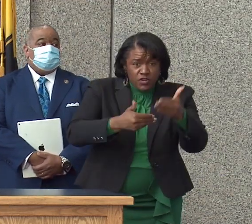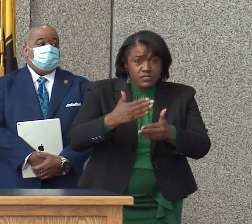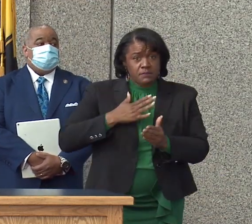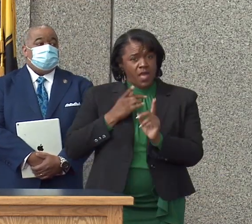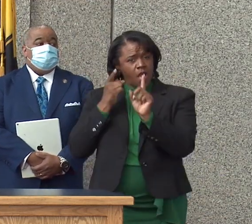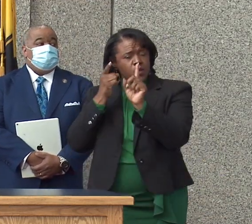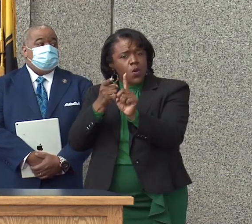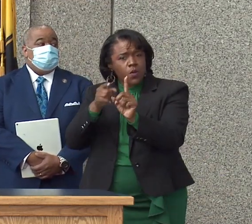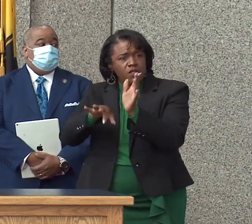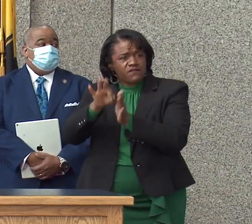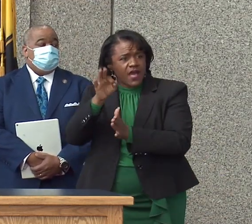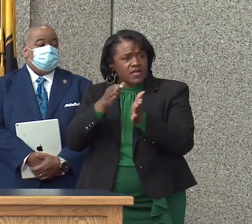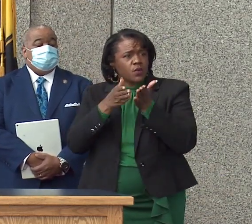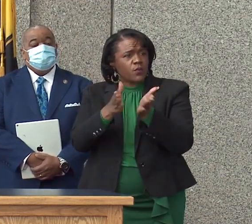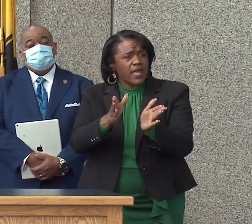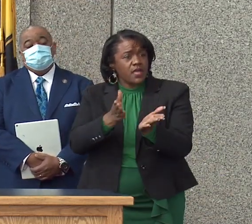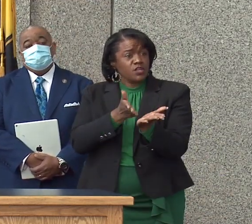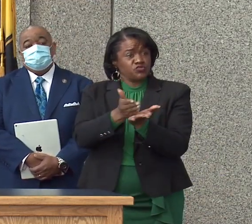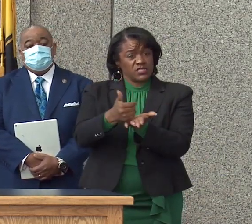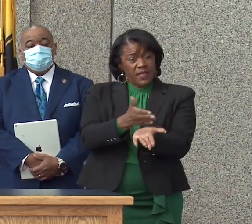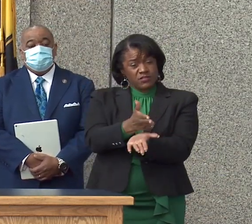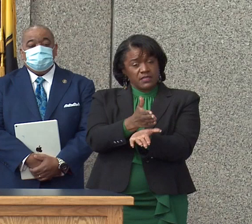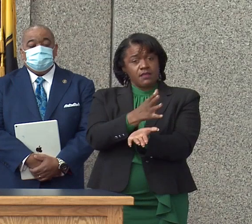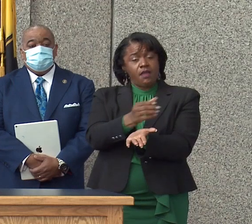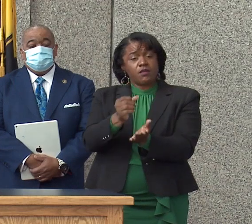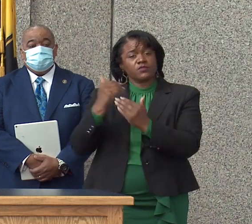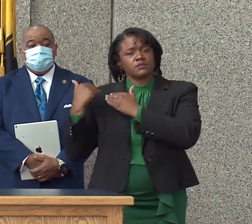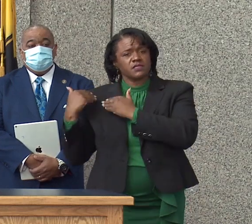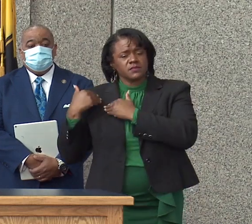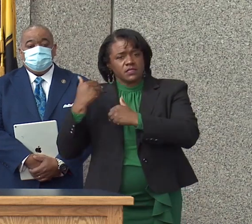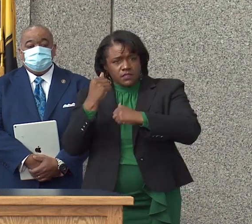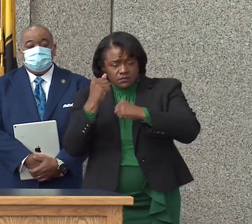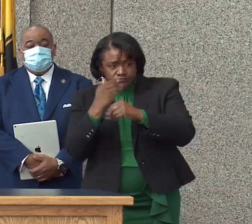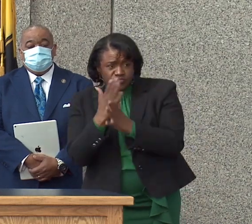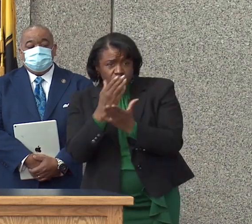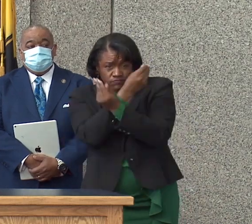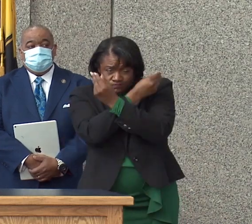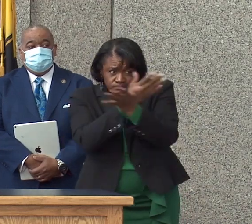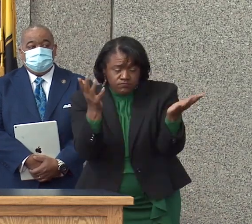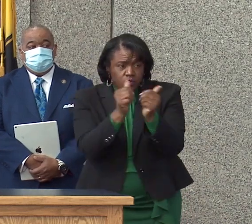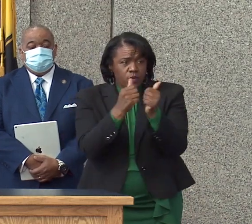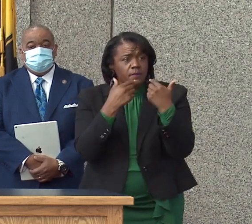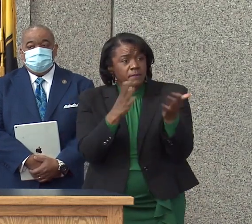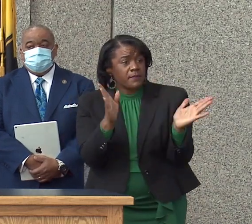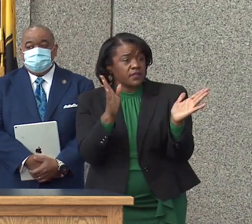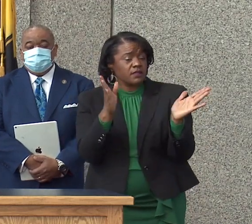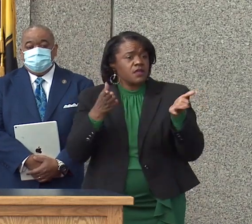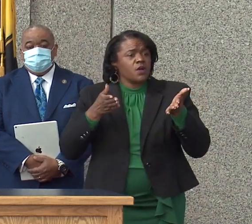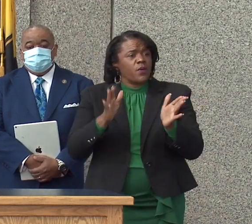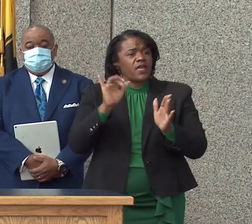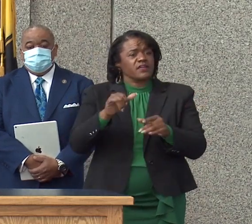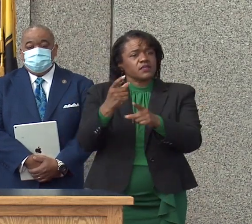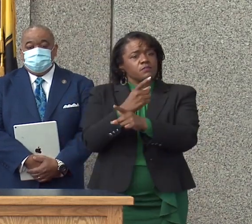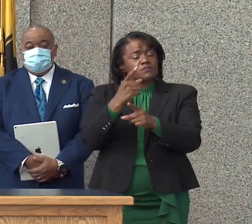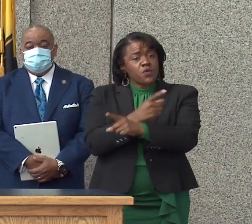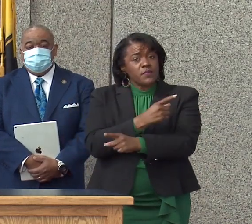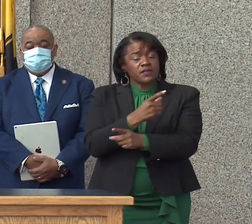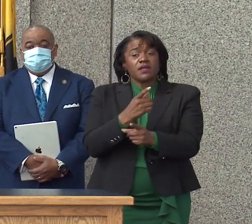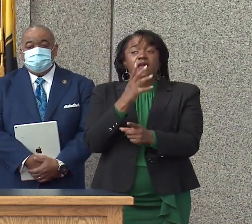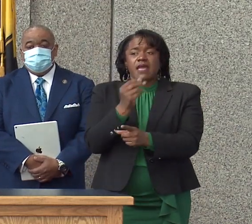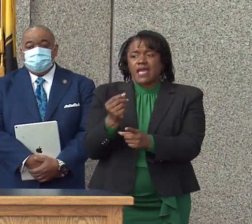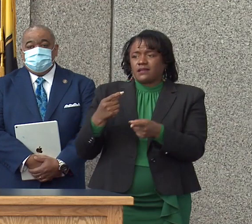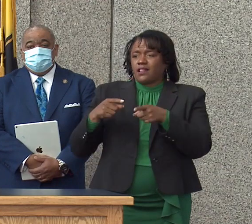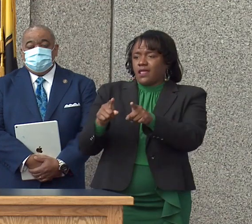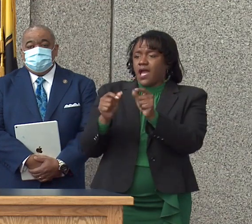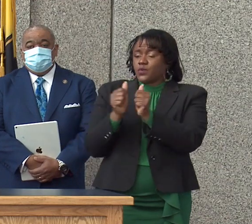to find a way to transparently and responsibly share this information with the public in a way that is appropriate and in alignment with the